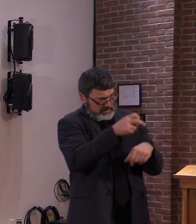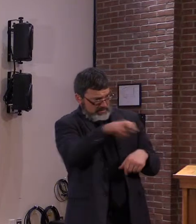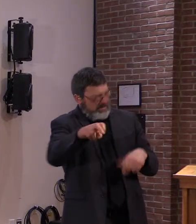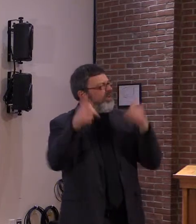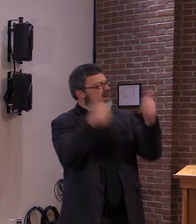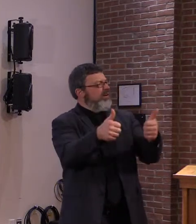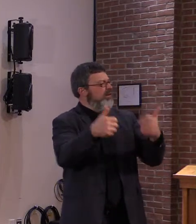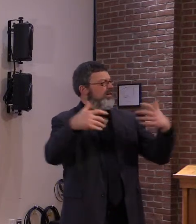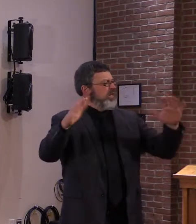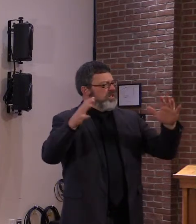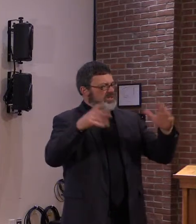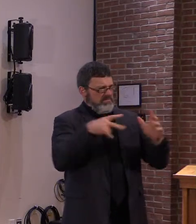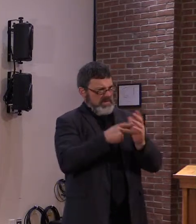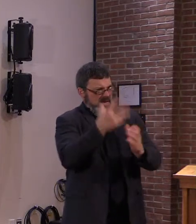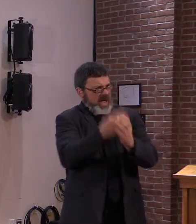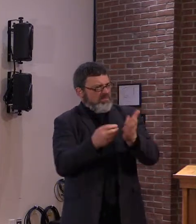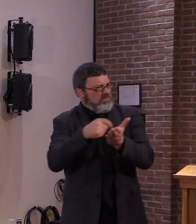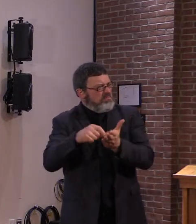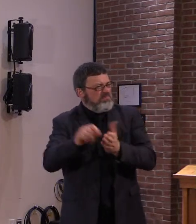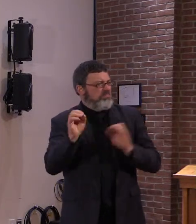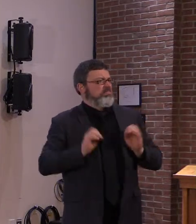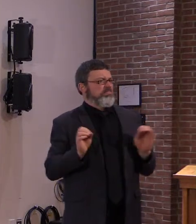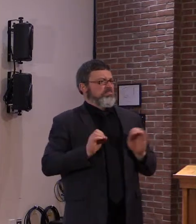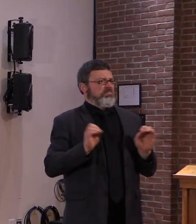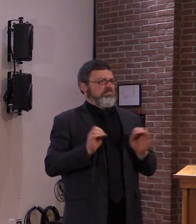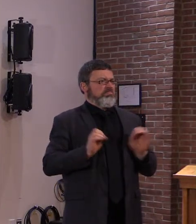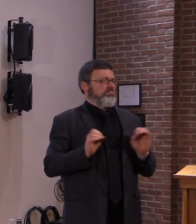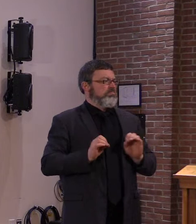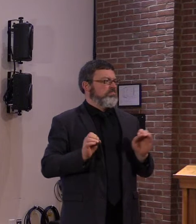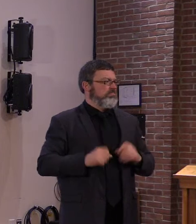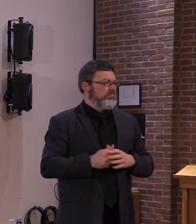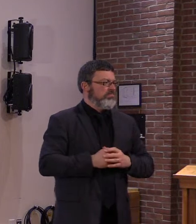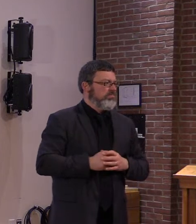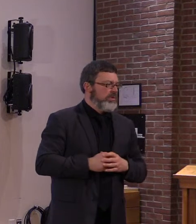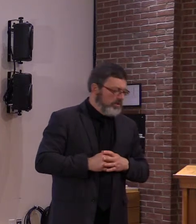He said we're all kind of grasping for some kind of hope out there, but